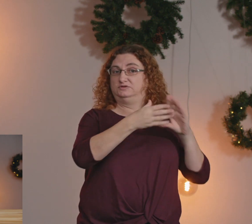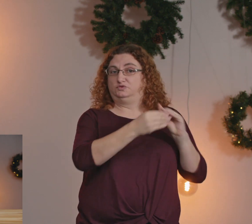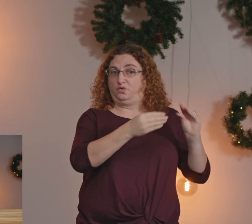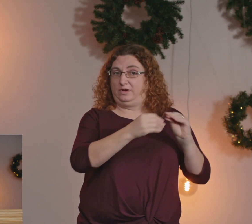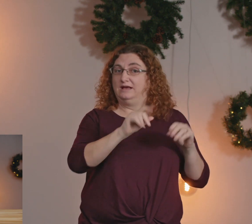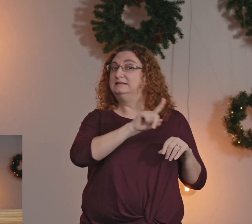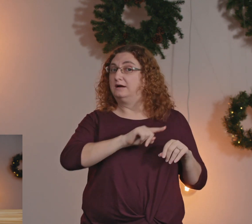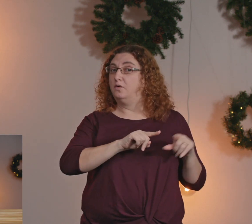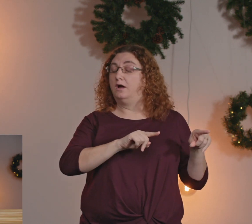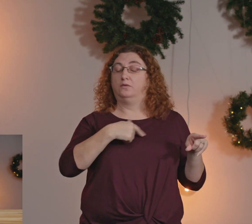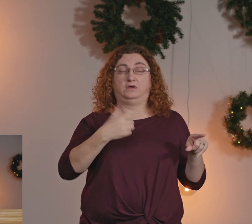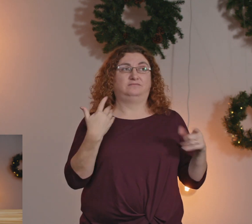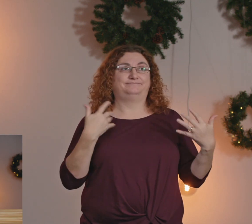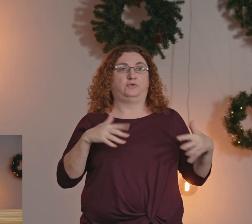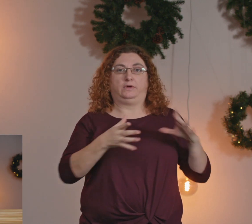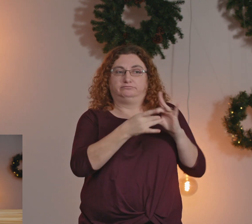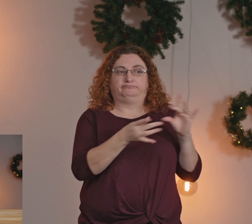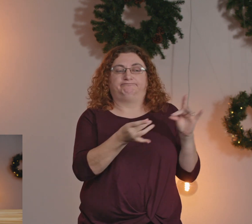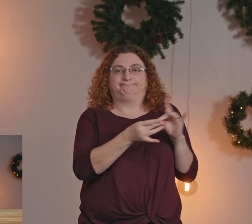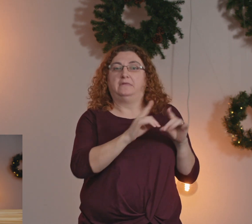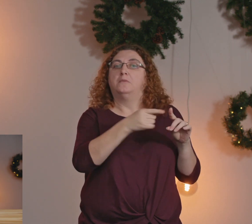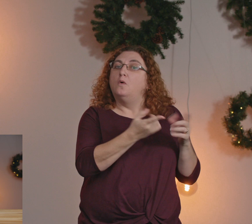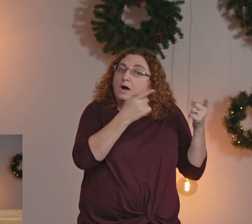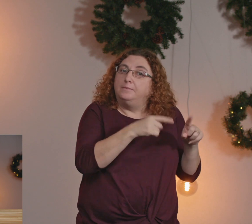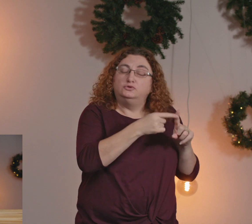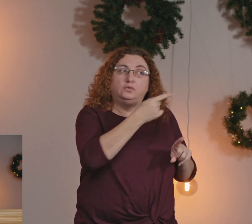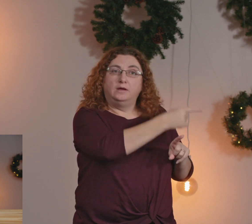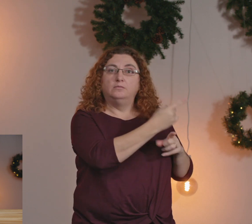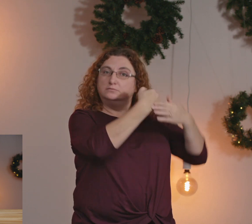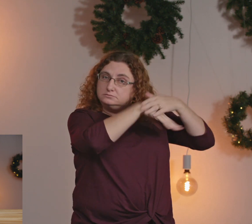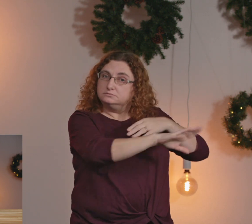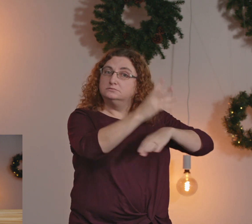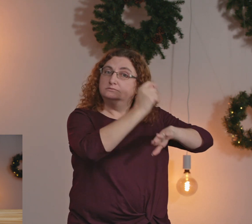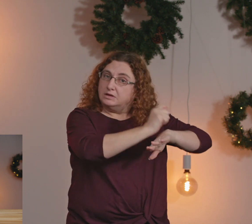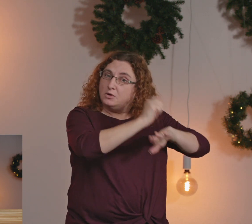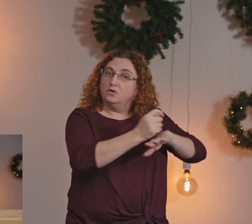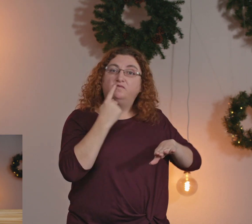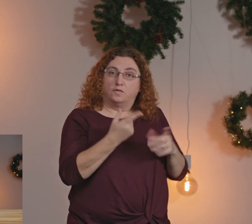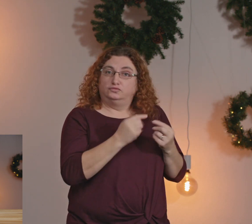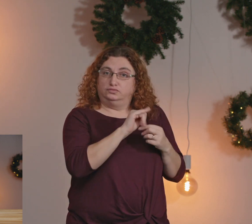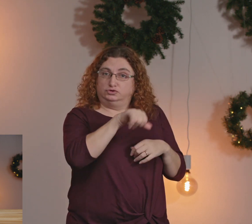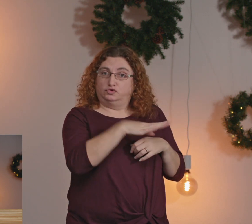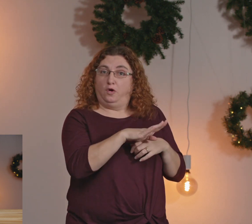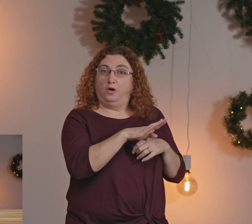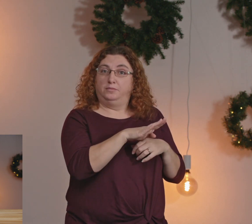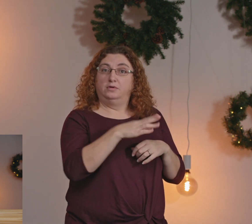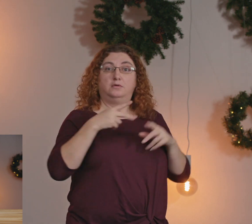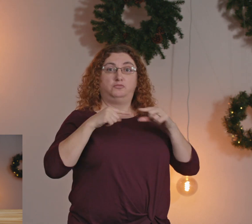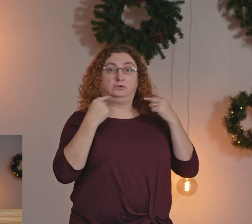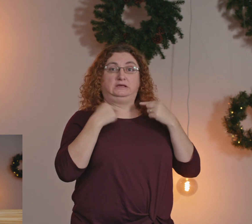had already covered a little bit of what happened to him before. He was going into the temple to serve as a